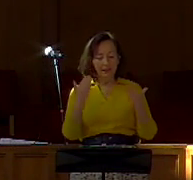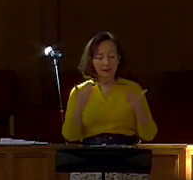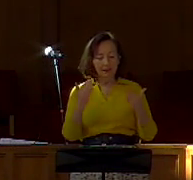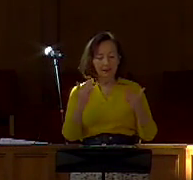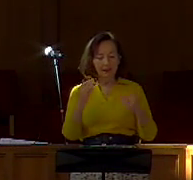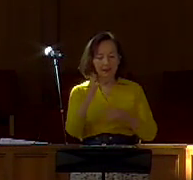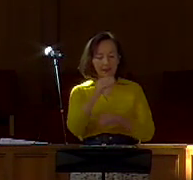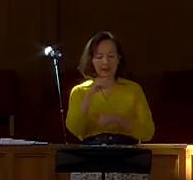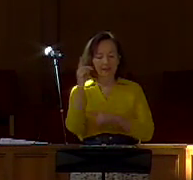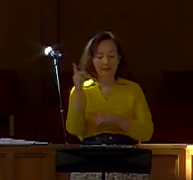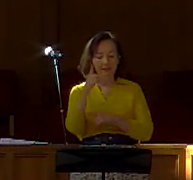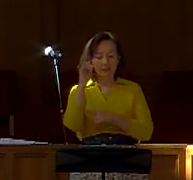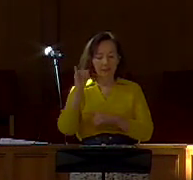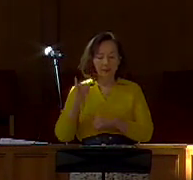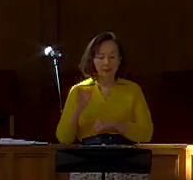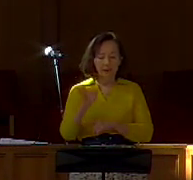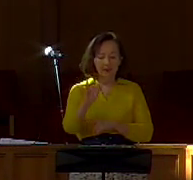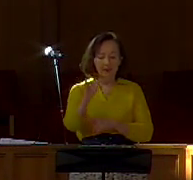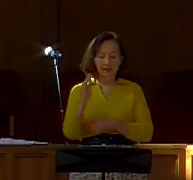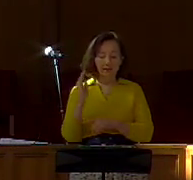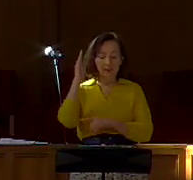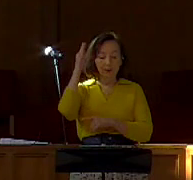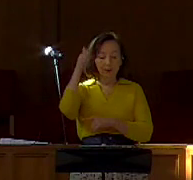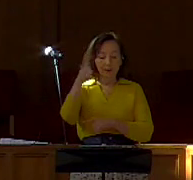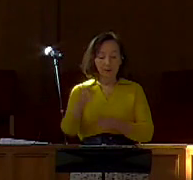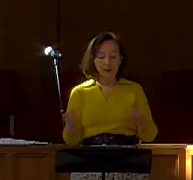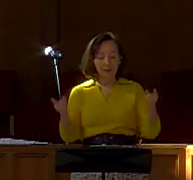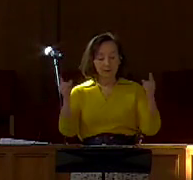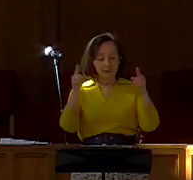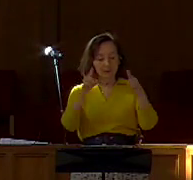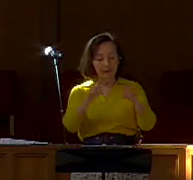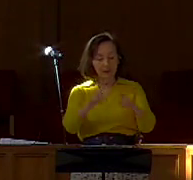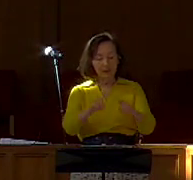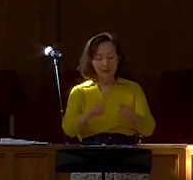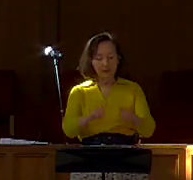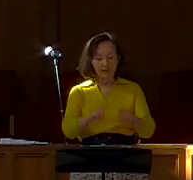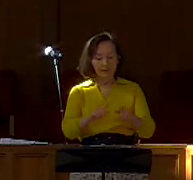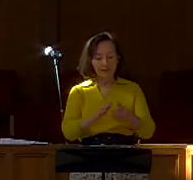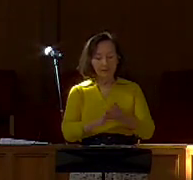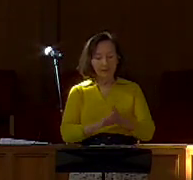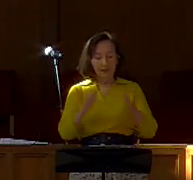hast been, Thou forever wilt be.